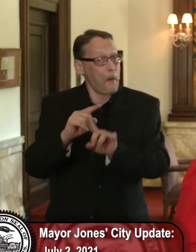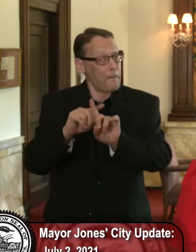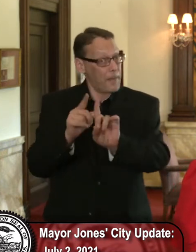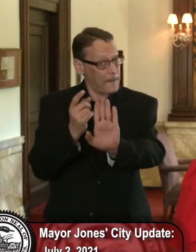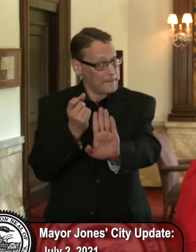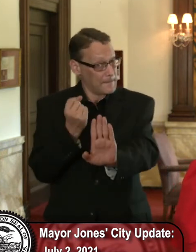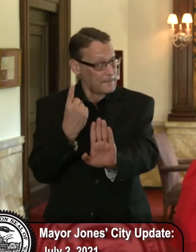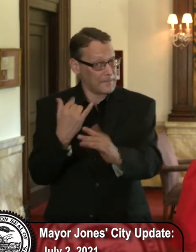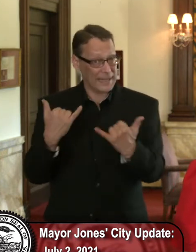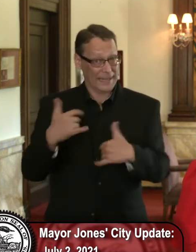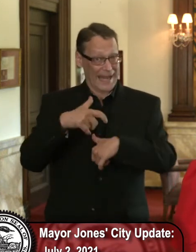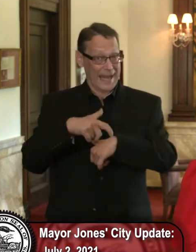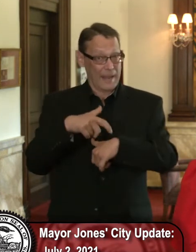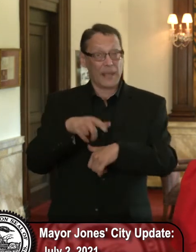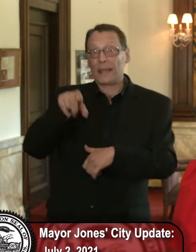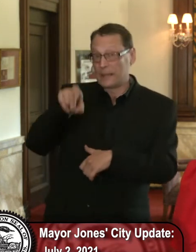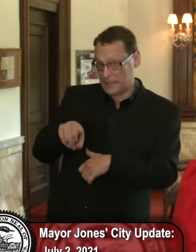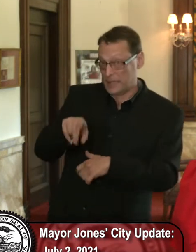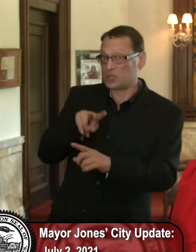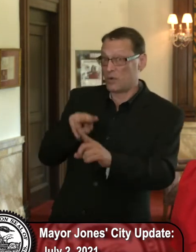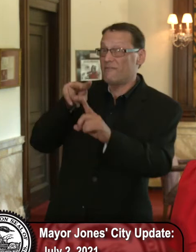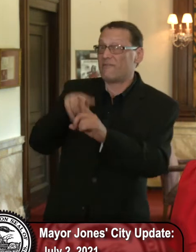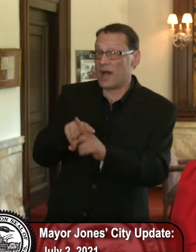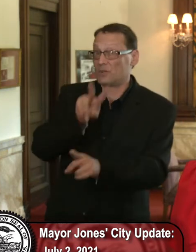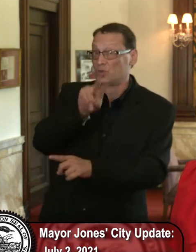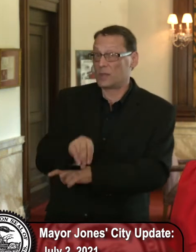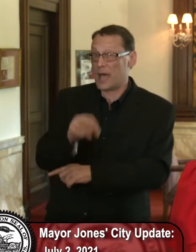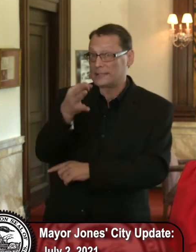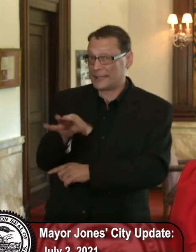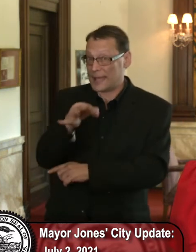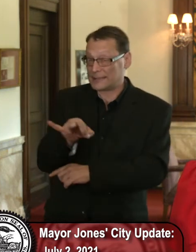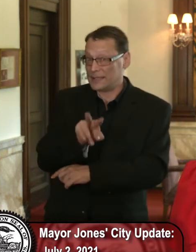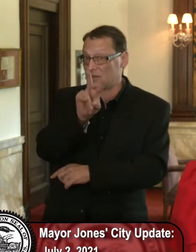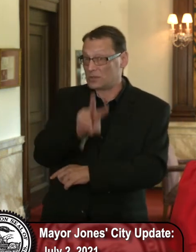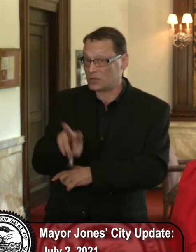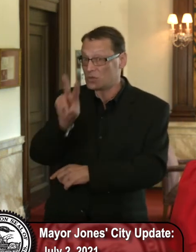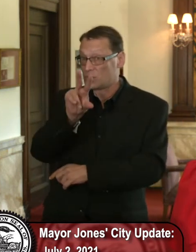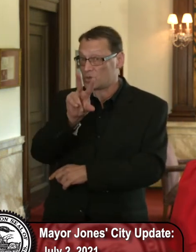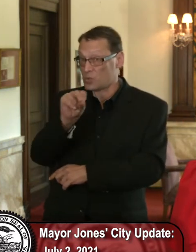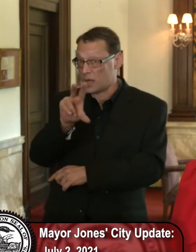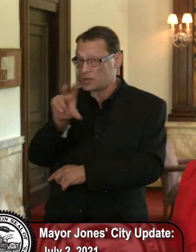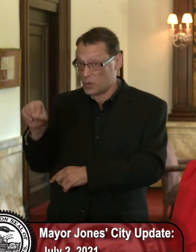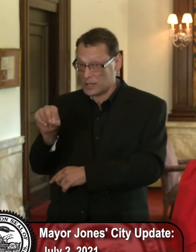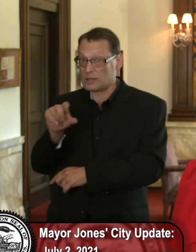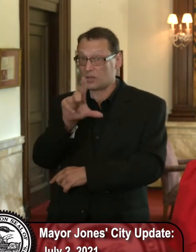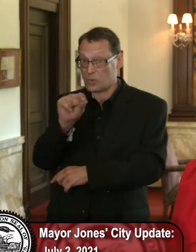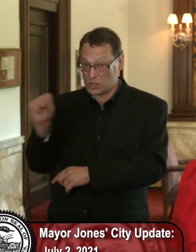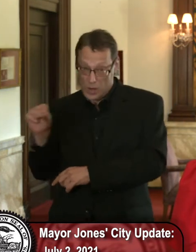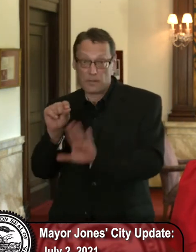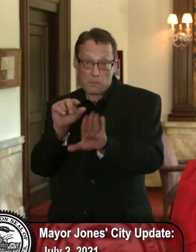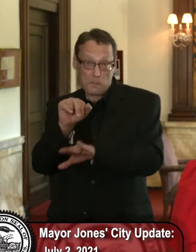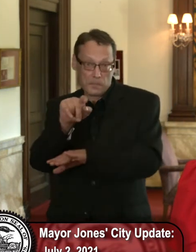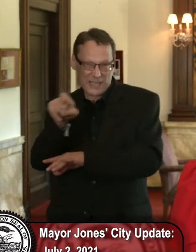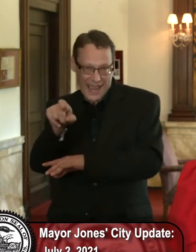to receive these benefits, you need to have filed your 2019 or 2020 taxes, or you need to have signed up to